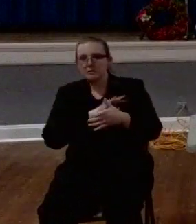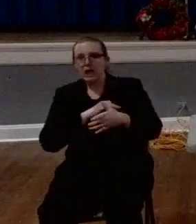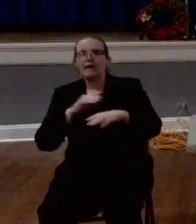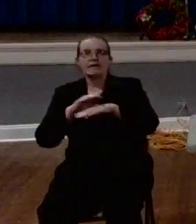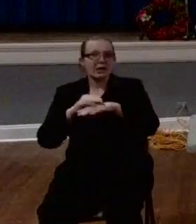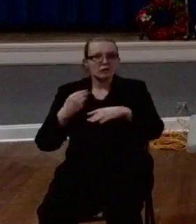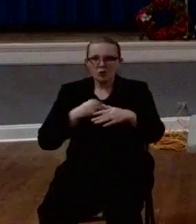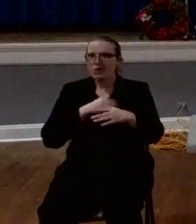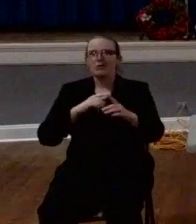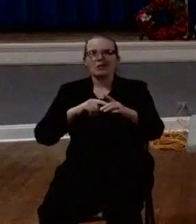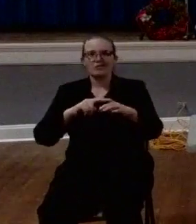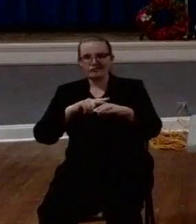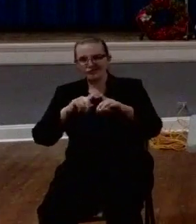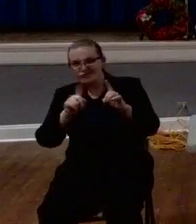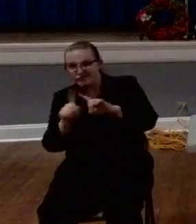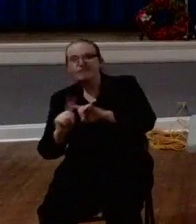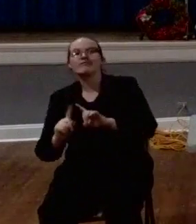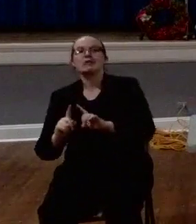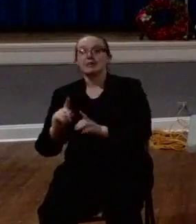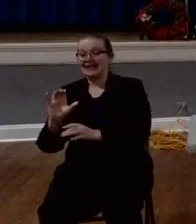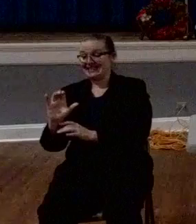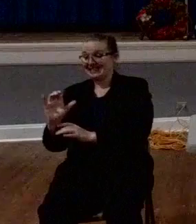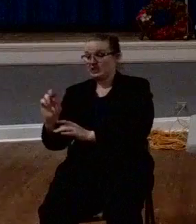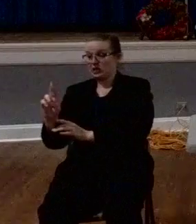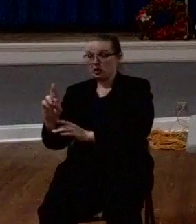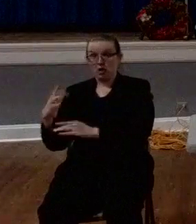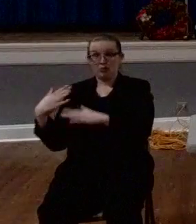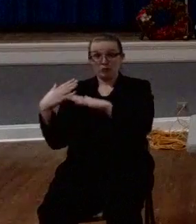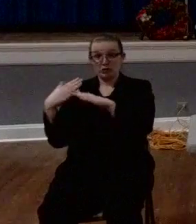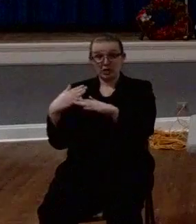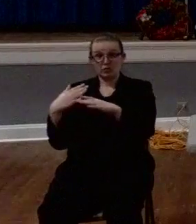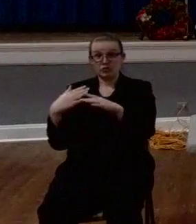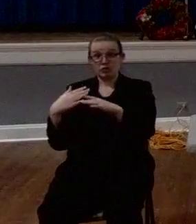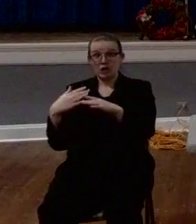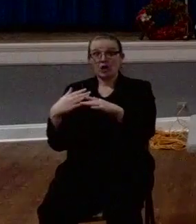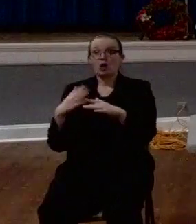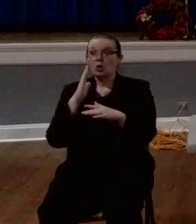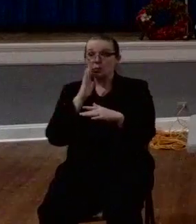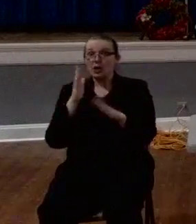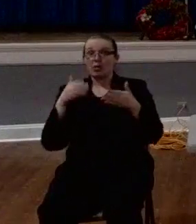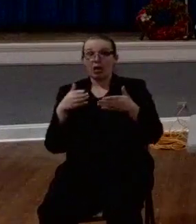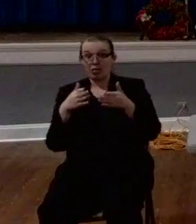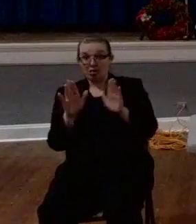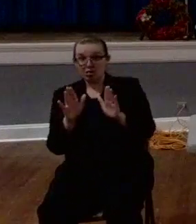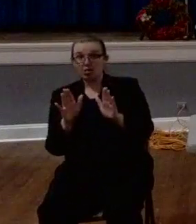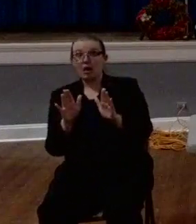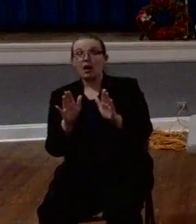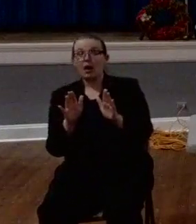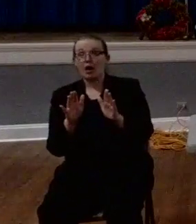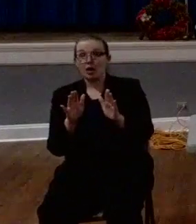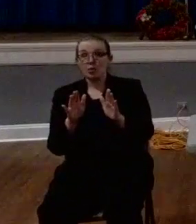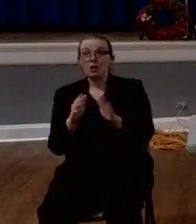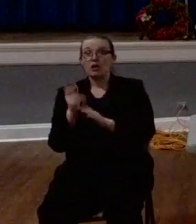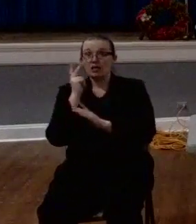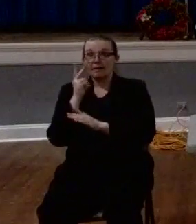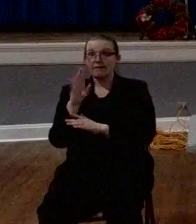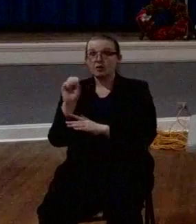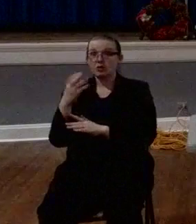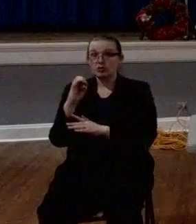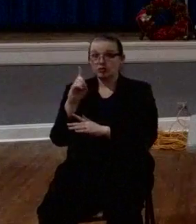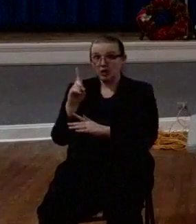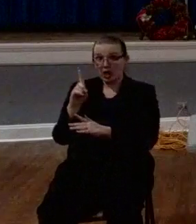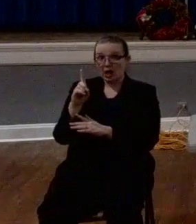so a CCR or a view shed protection I'm saying I would don't think it's gonna allow be difficult. the We're view saying yes. shed to We're saying exist